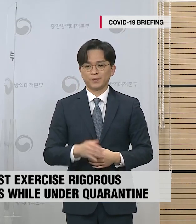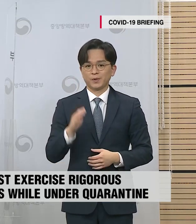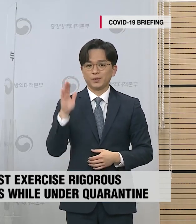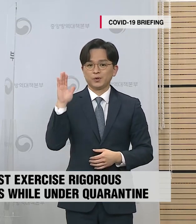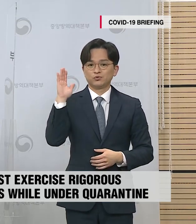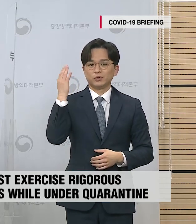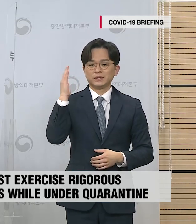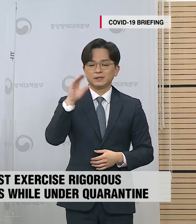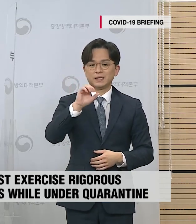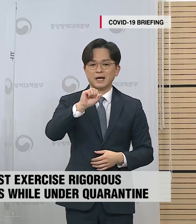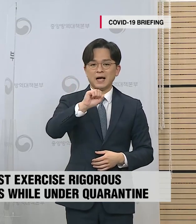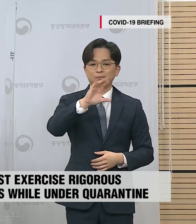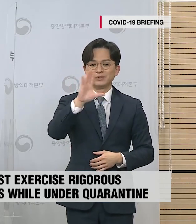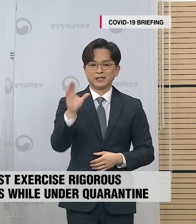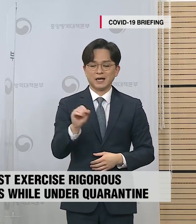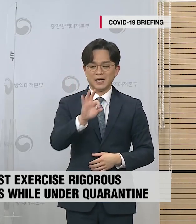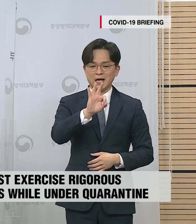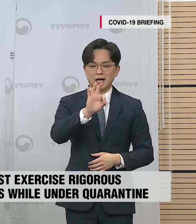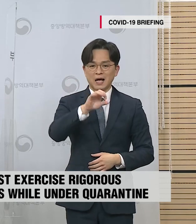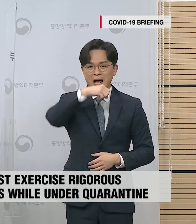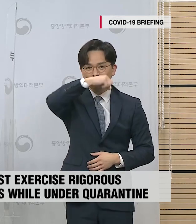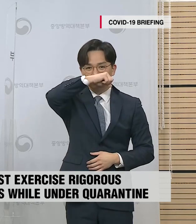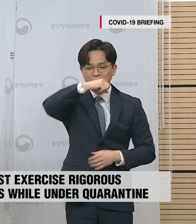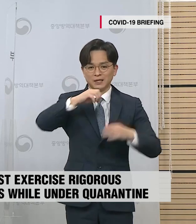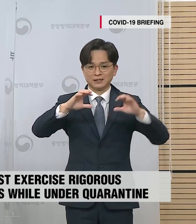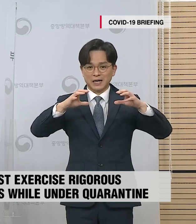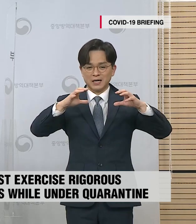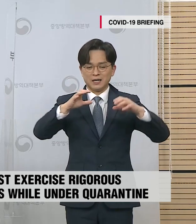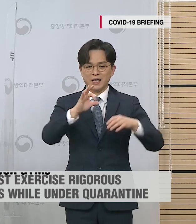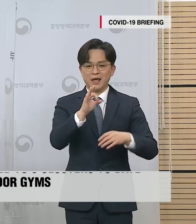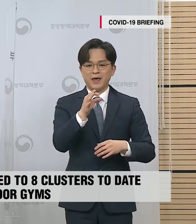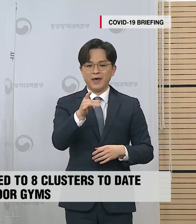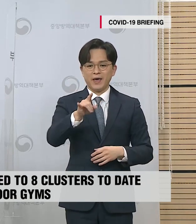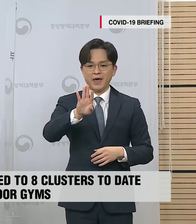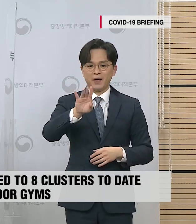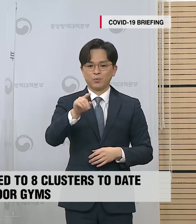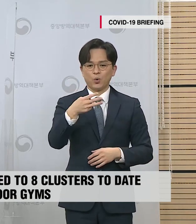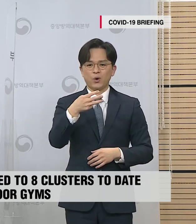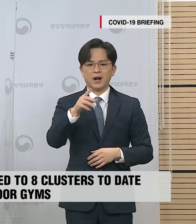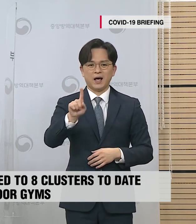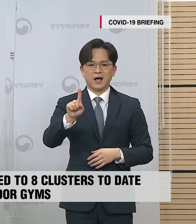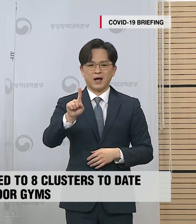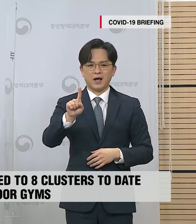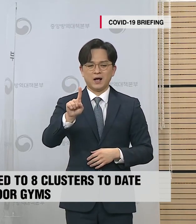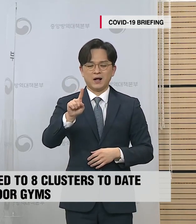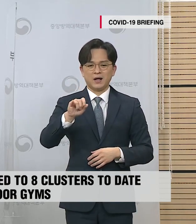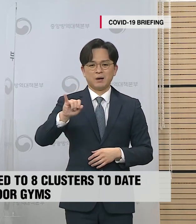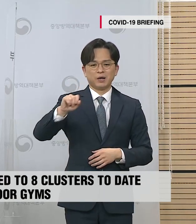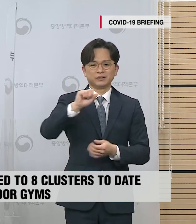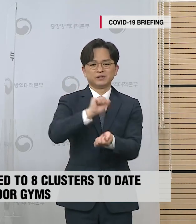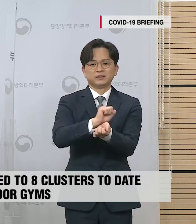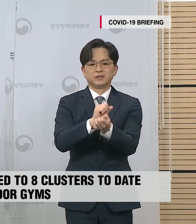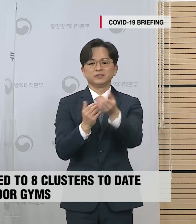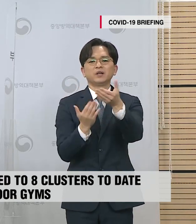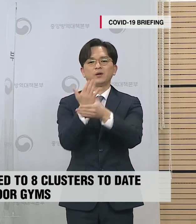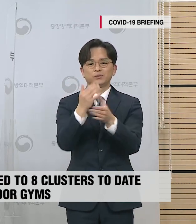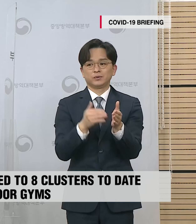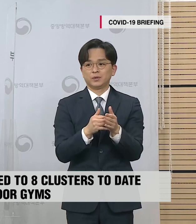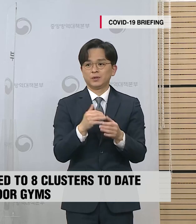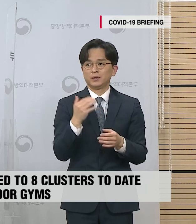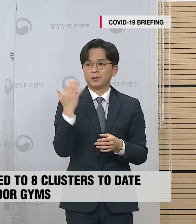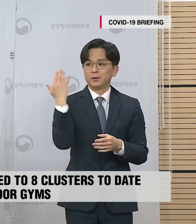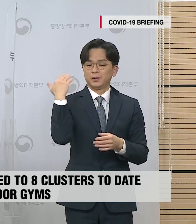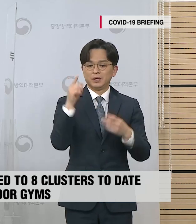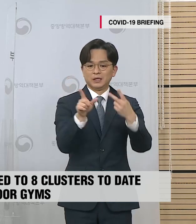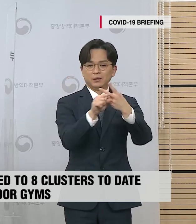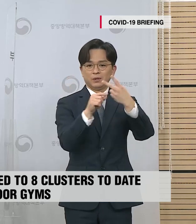Moreover, this is not in relation to the COVID-19 virus. However, we would like to mention the Ebola spread in Africa.